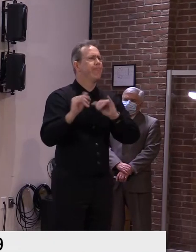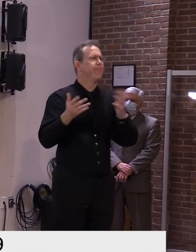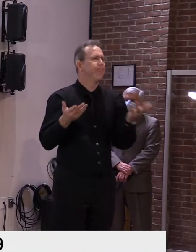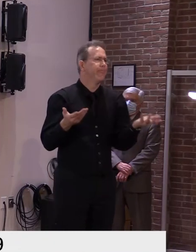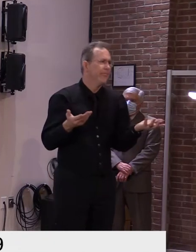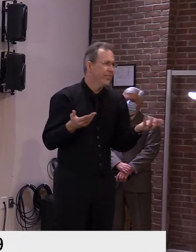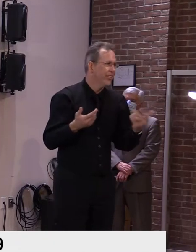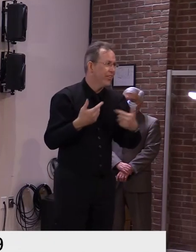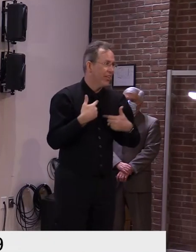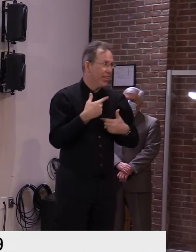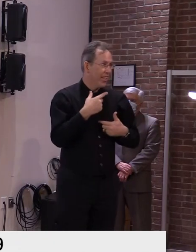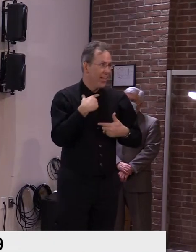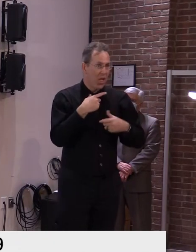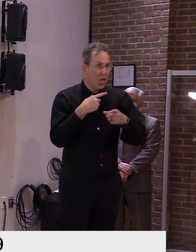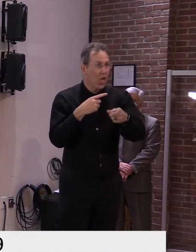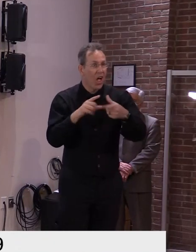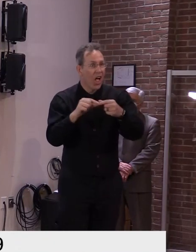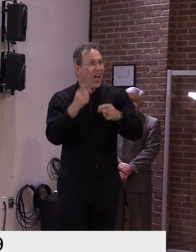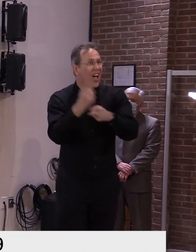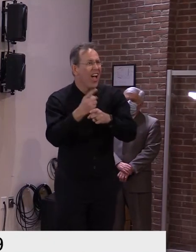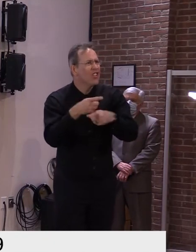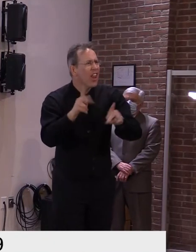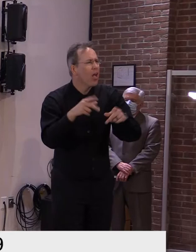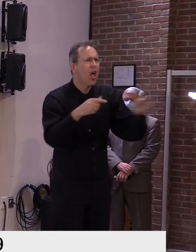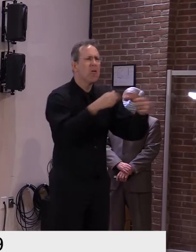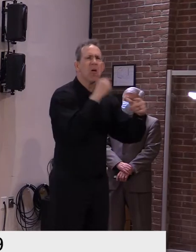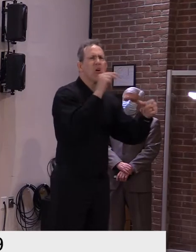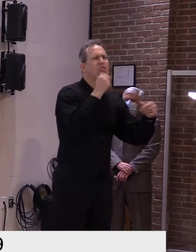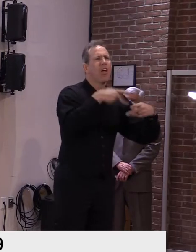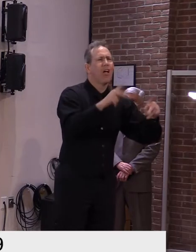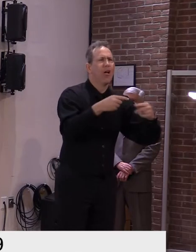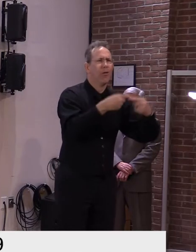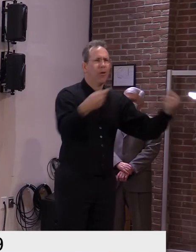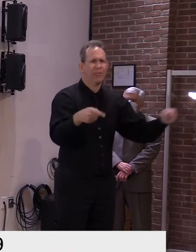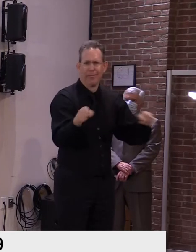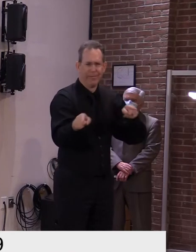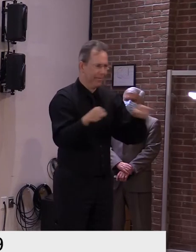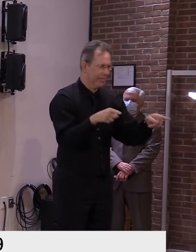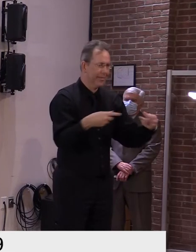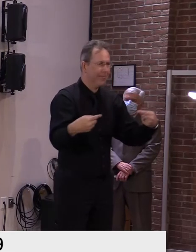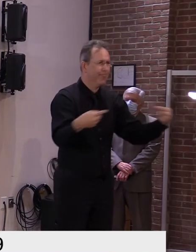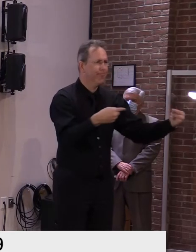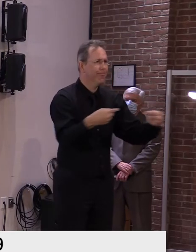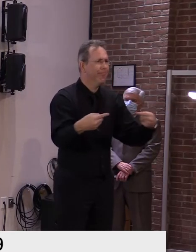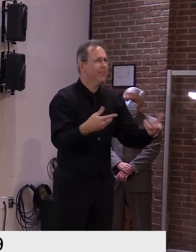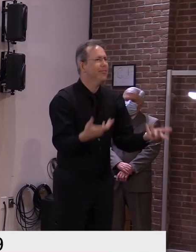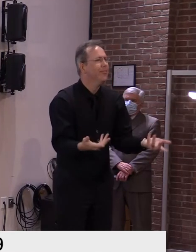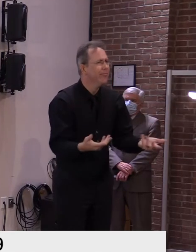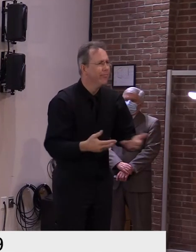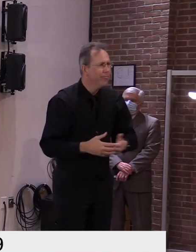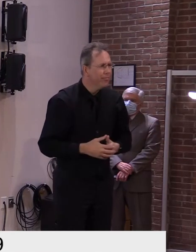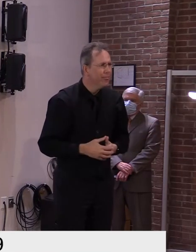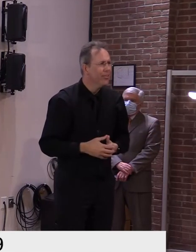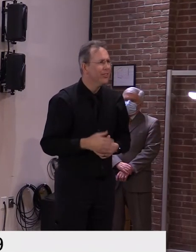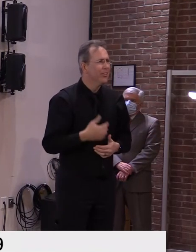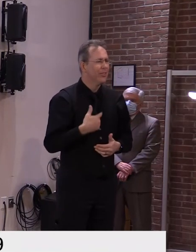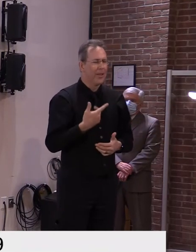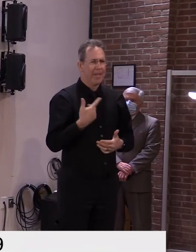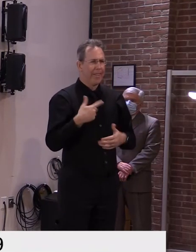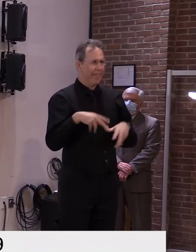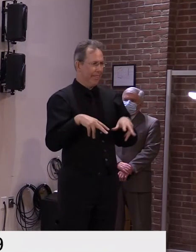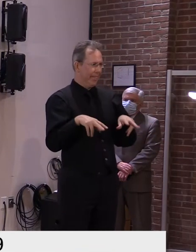that crying foul in some respects because of the championship games, I'm sure I can find someone who would